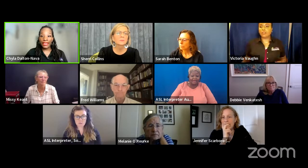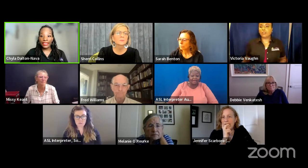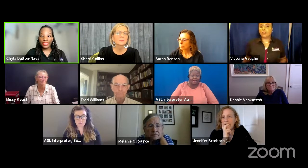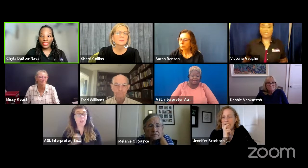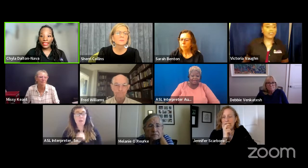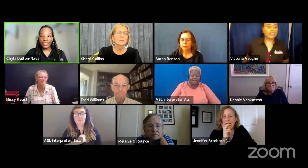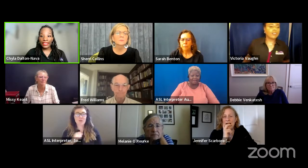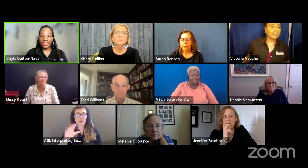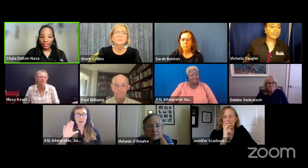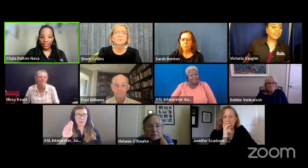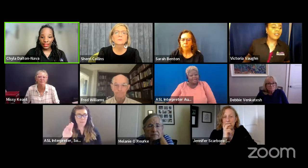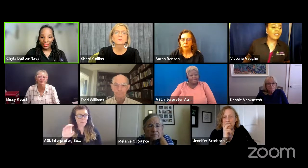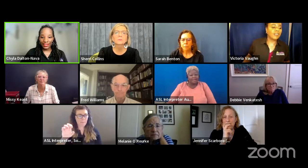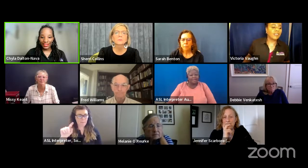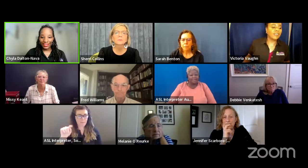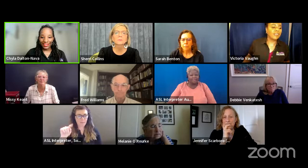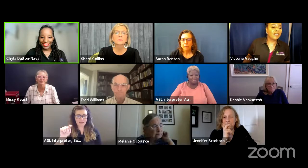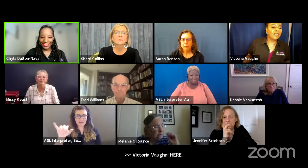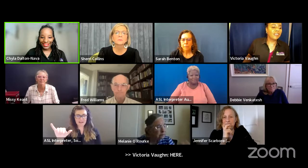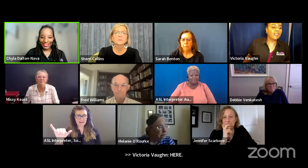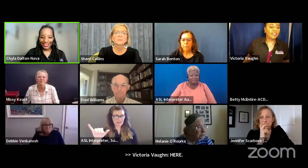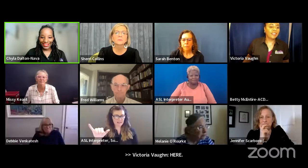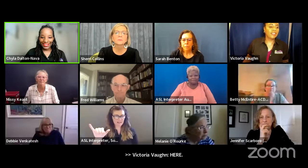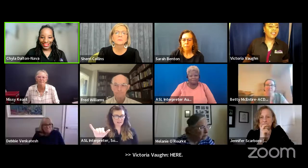Betty McIntyre,